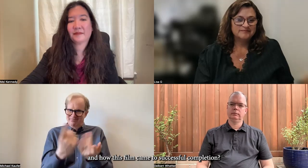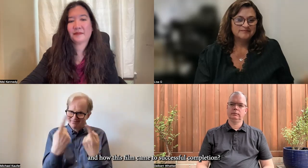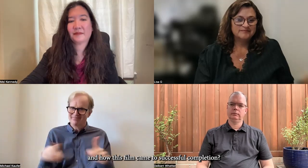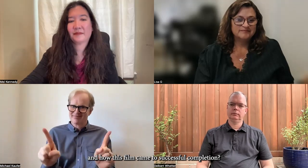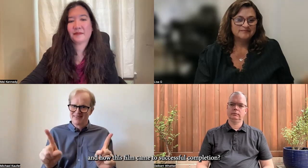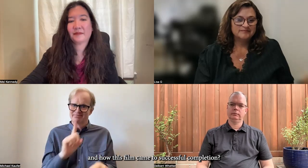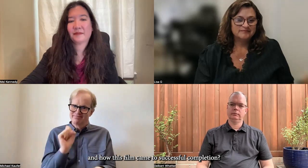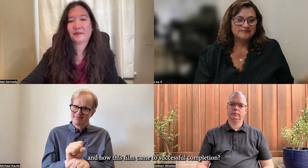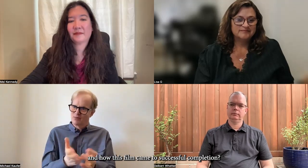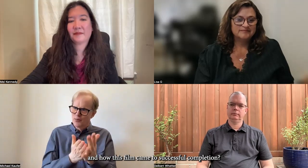to successful completion?